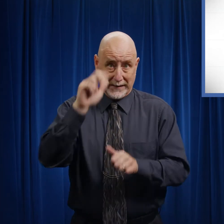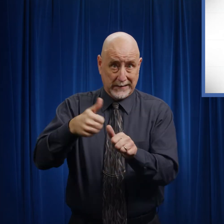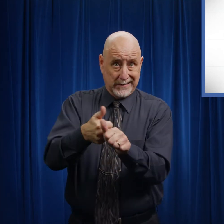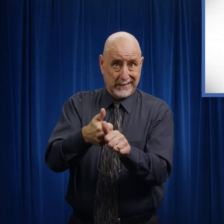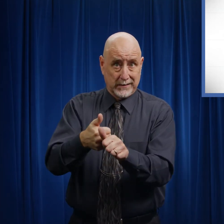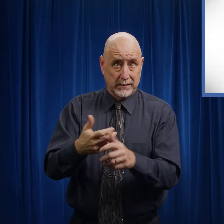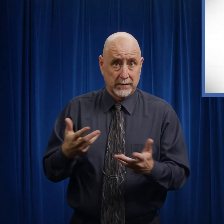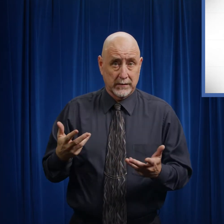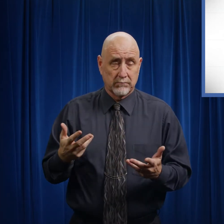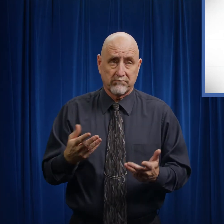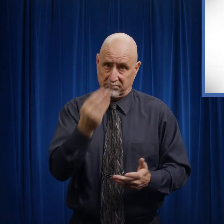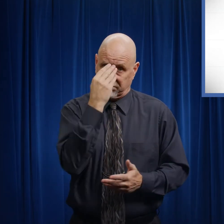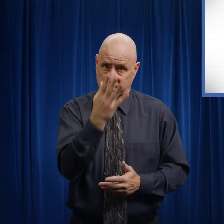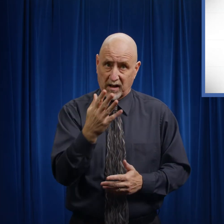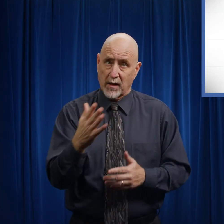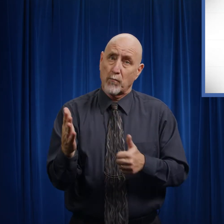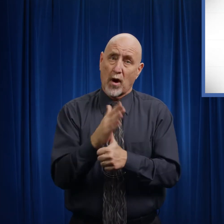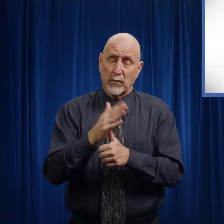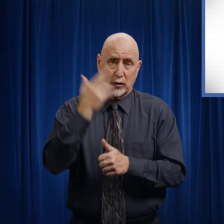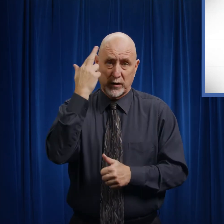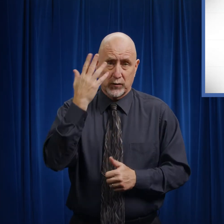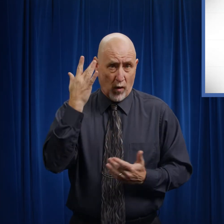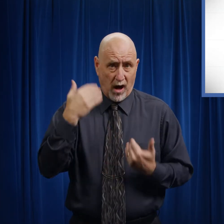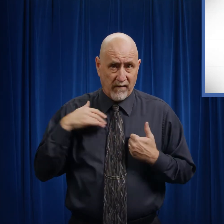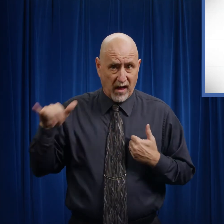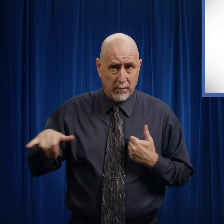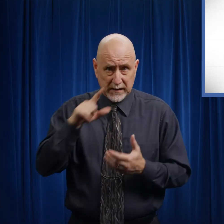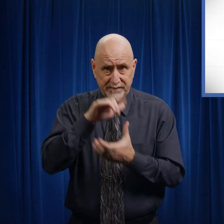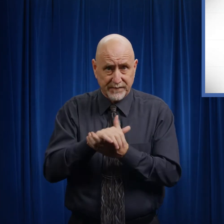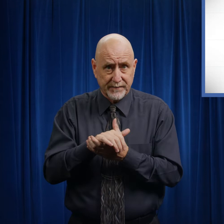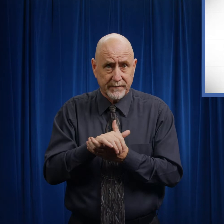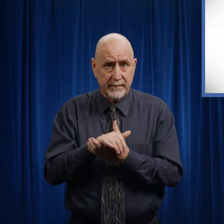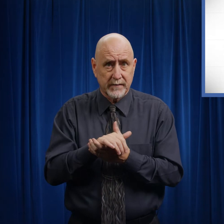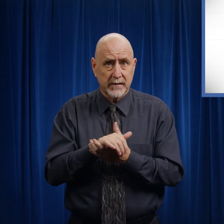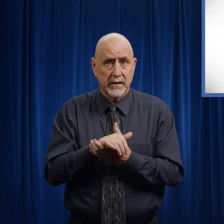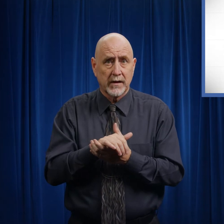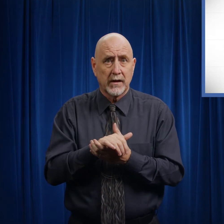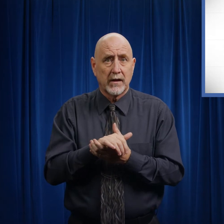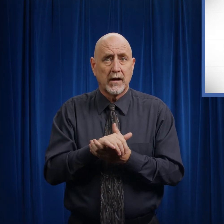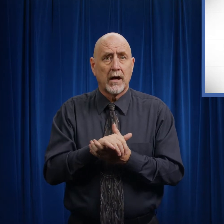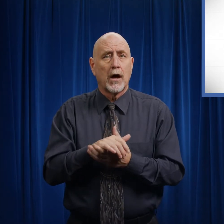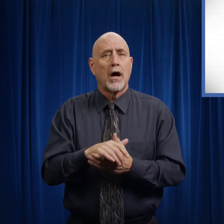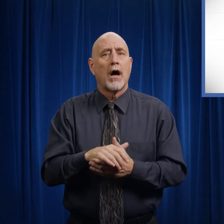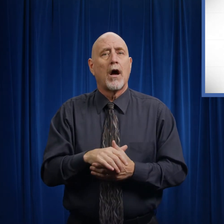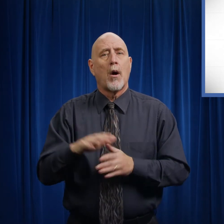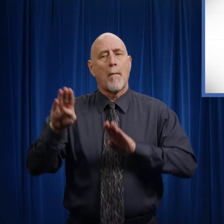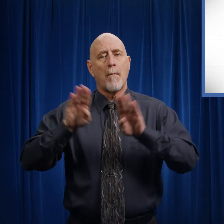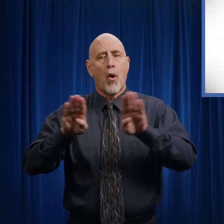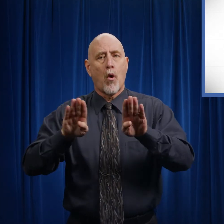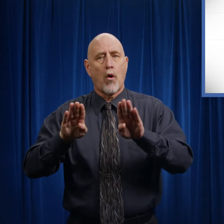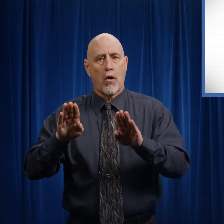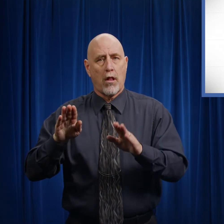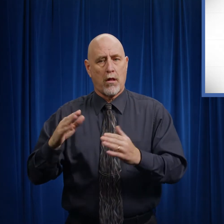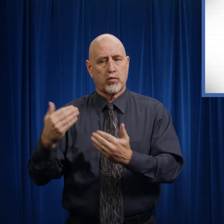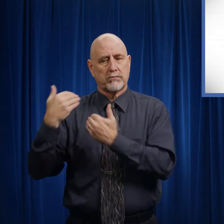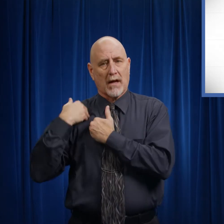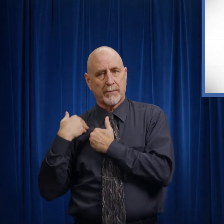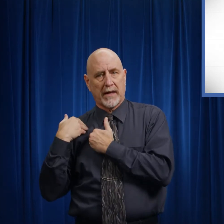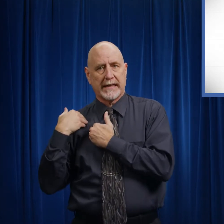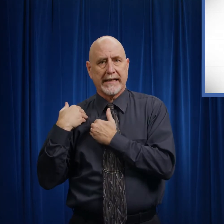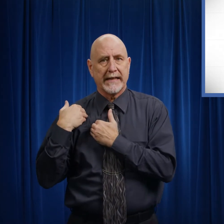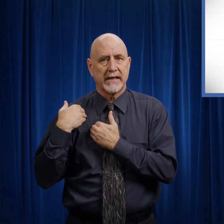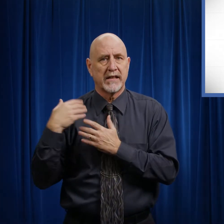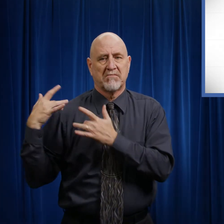the reasons for that, in fact, I would suggest the primary reason, is to deflect human